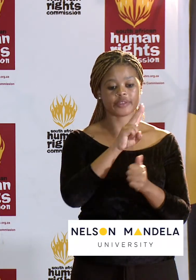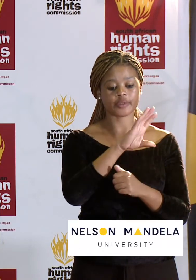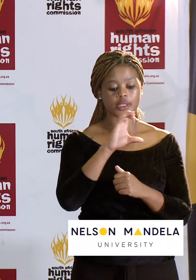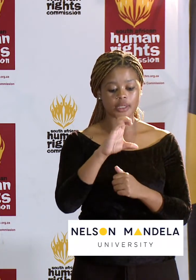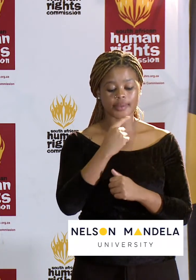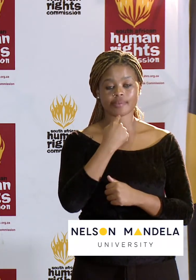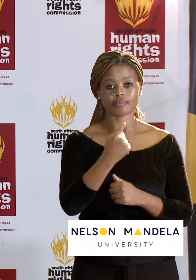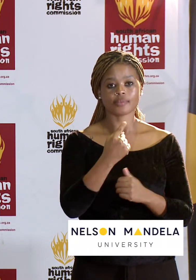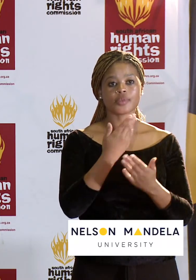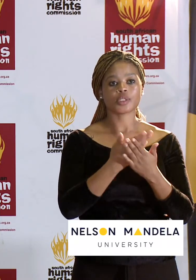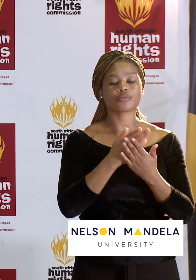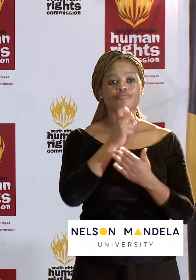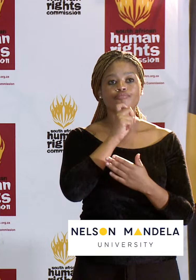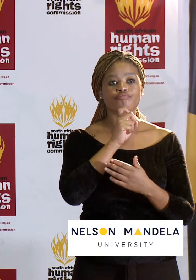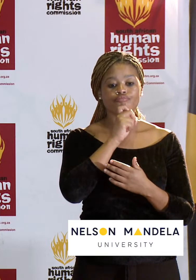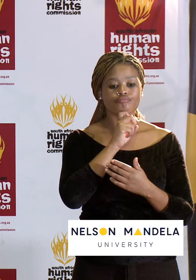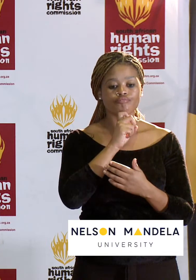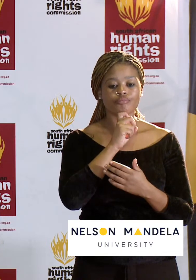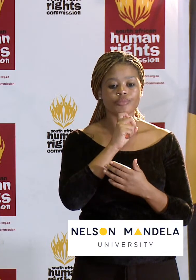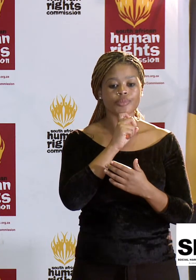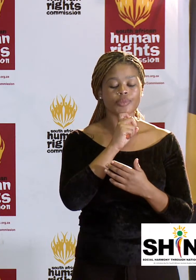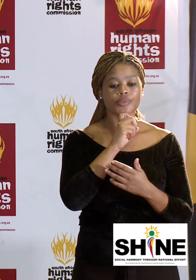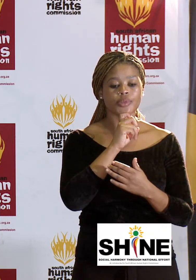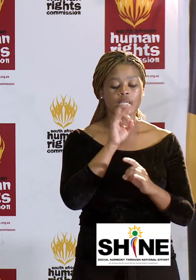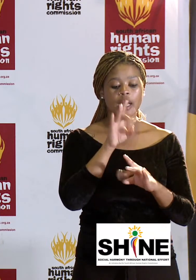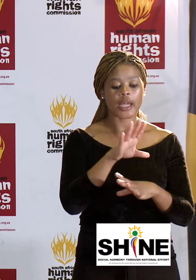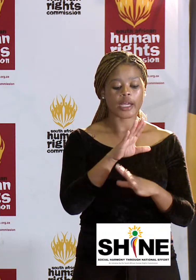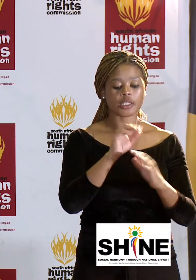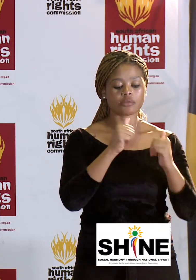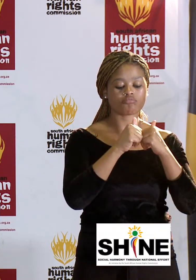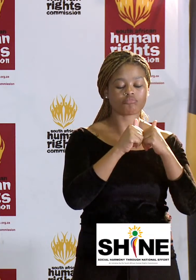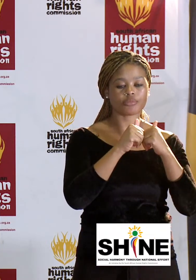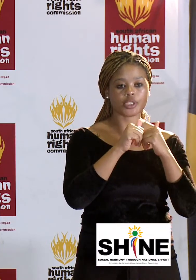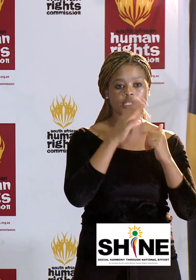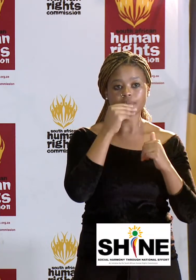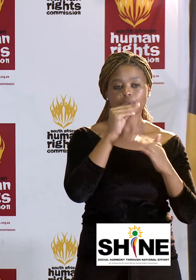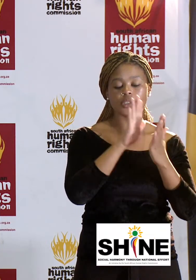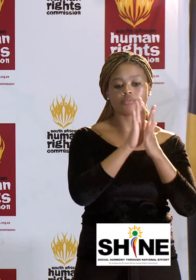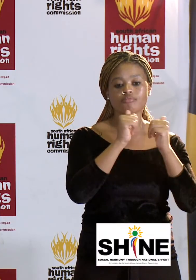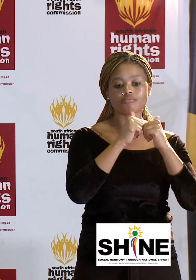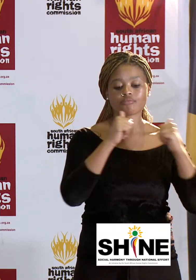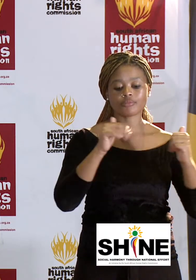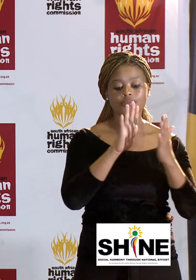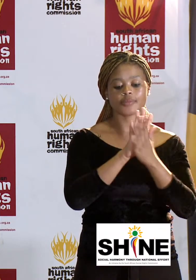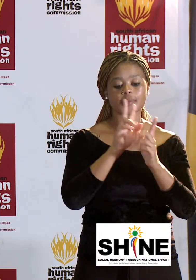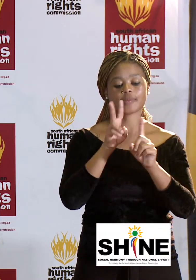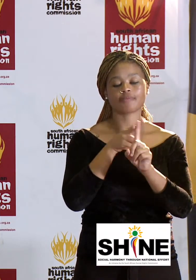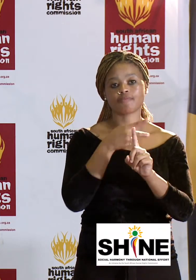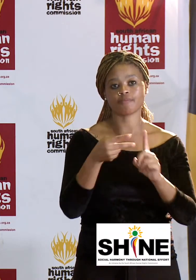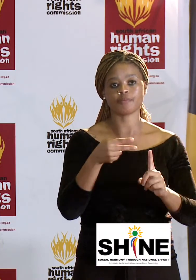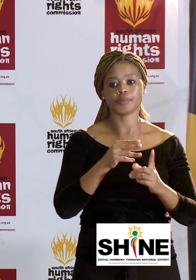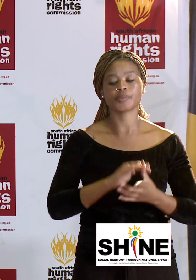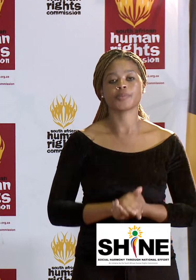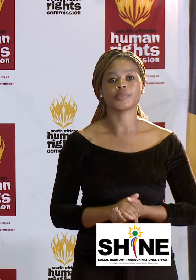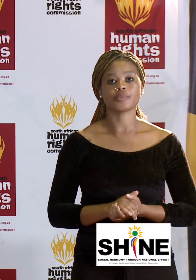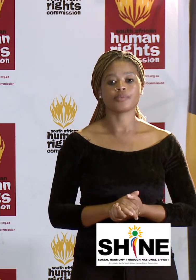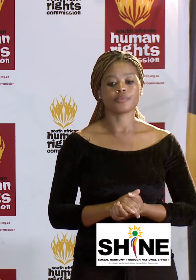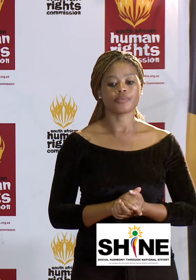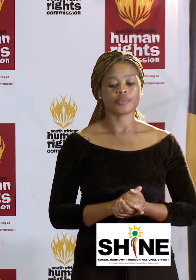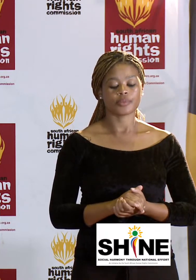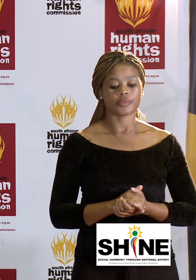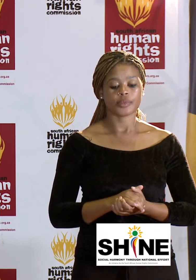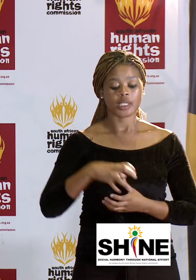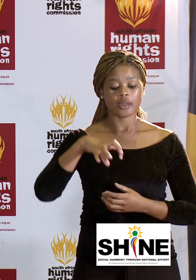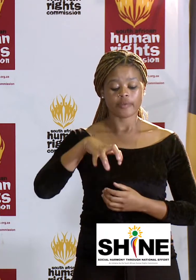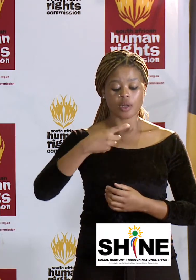indicated. It can be used to perpetuate hate speech, discrimination, and violence. As a faculty,